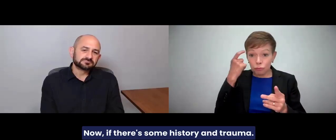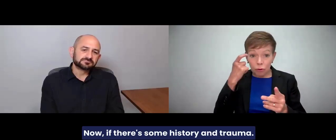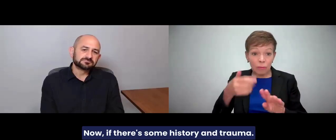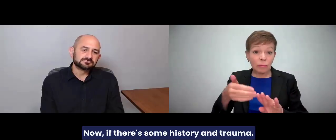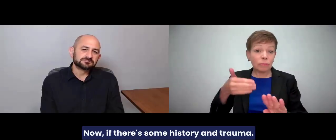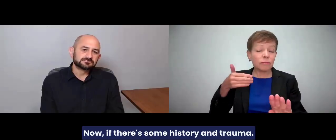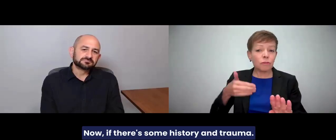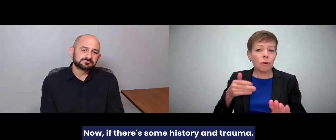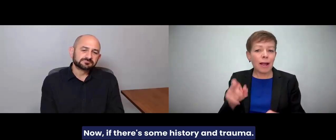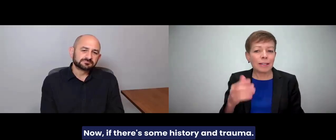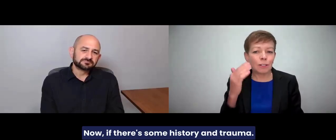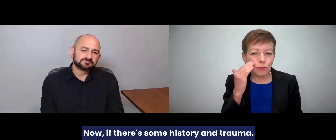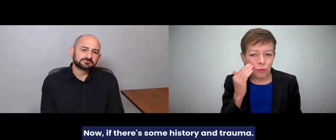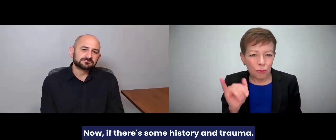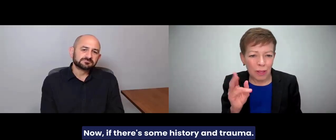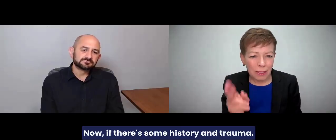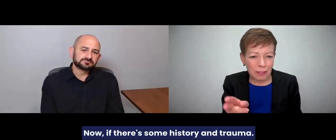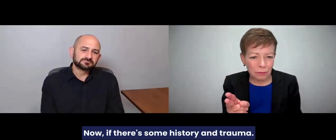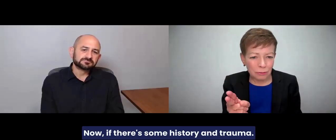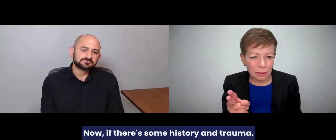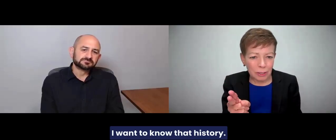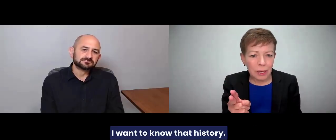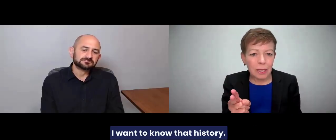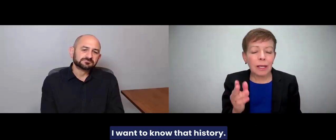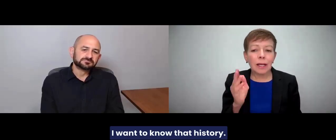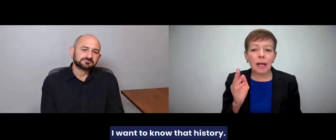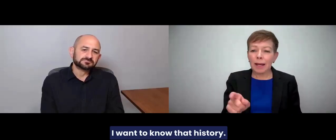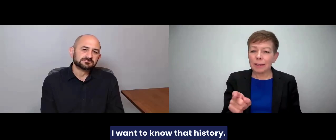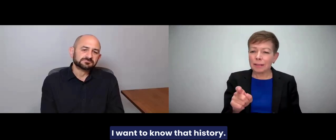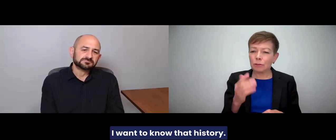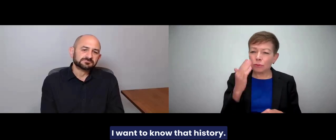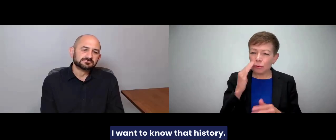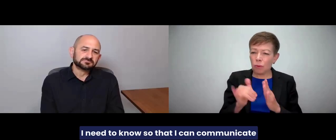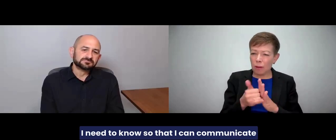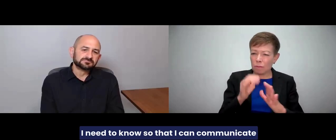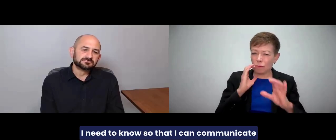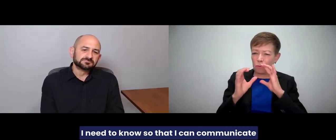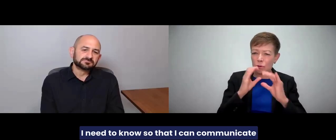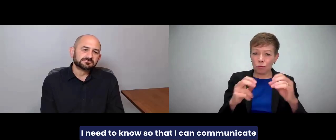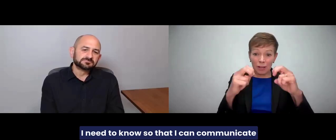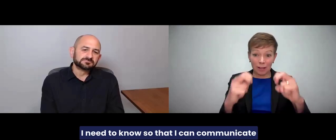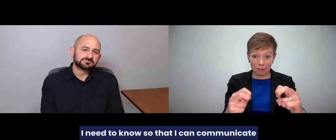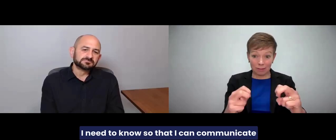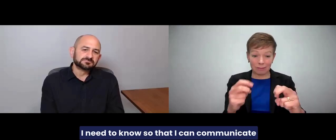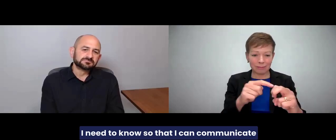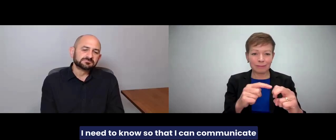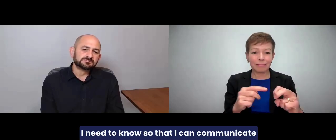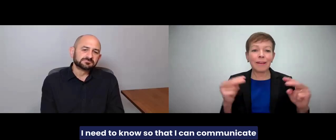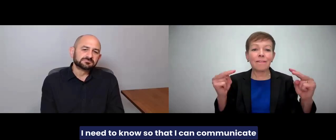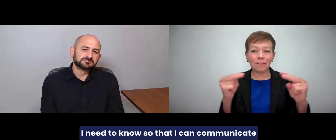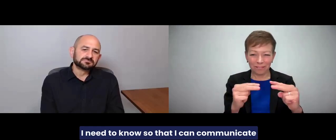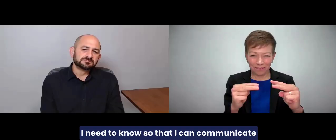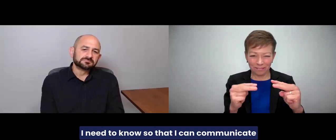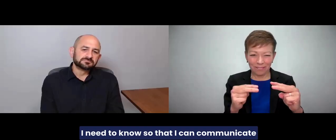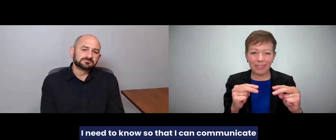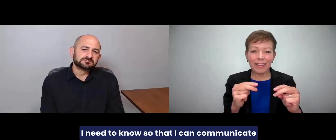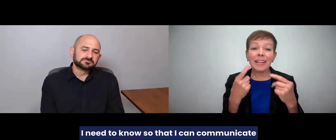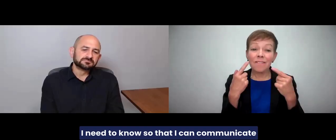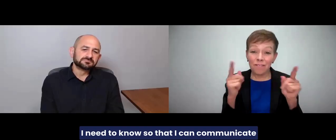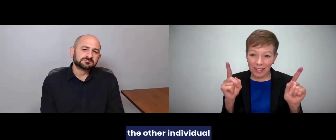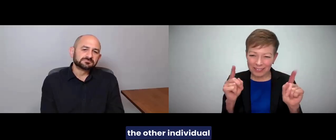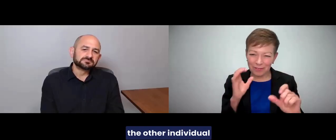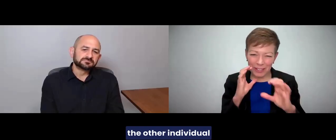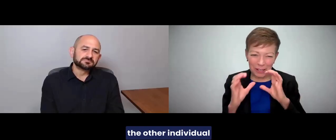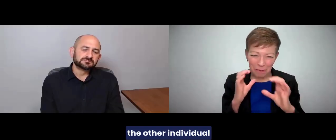Now, if there's some history and trauma, I want to know that history. I need to know so that I can